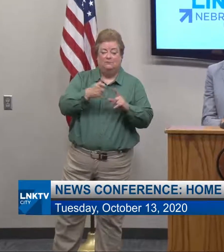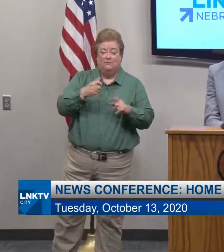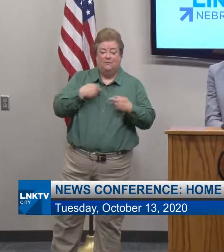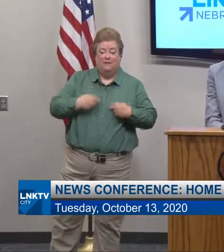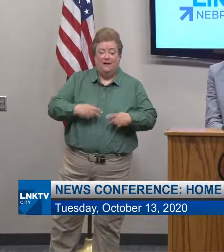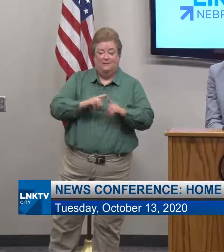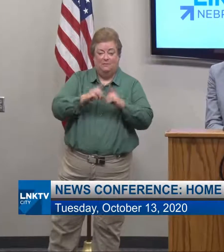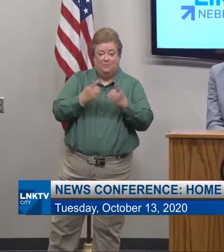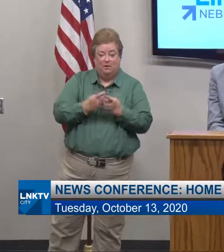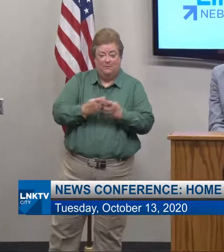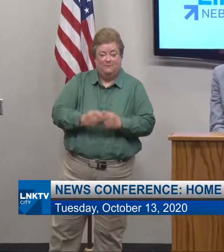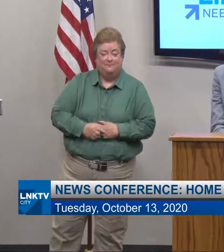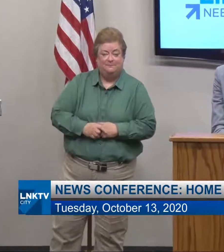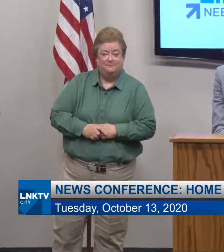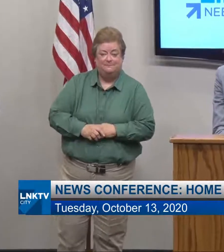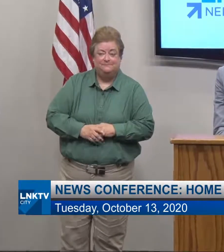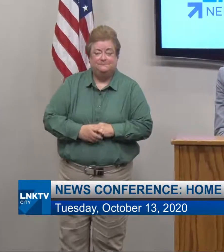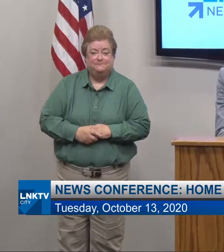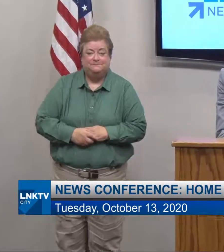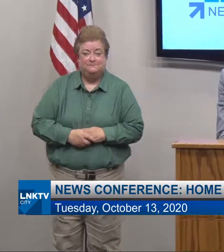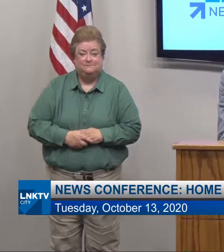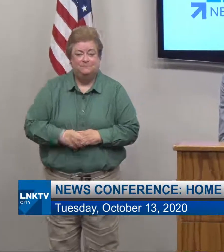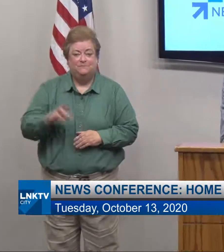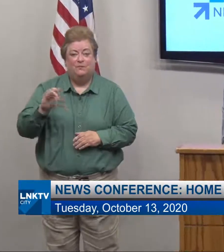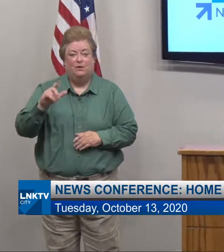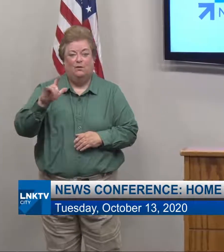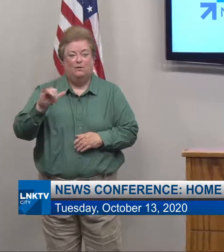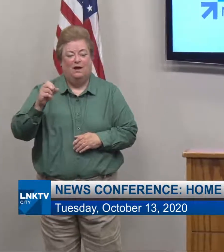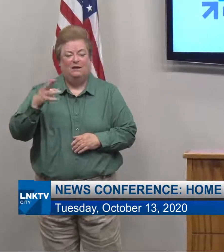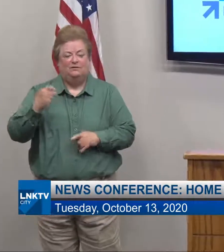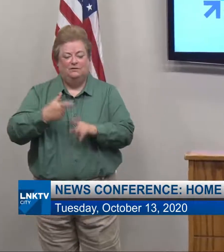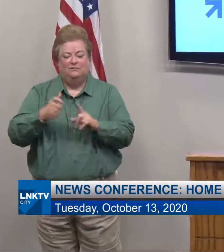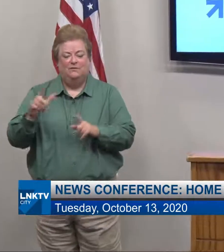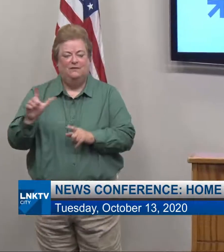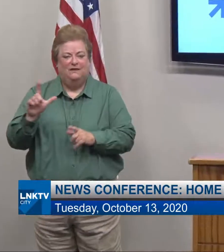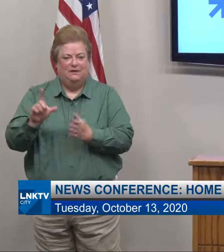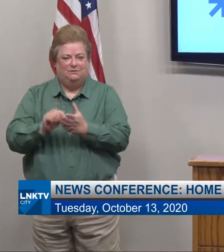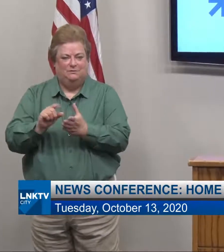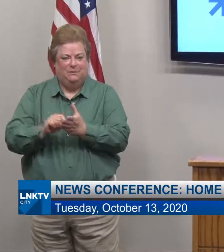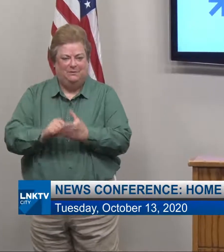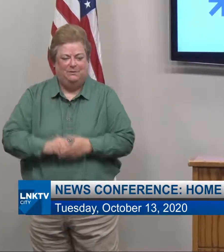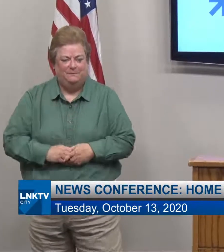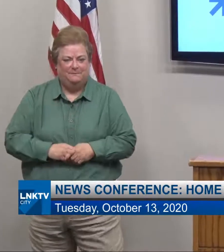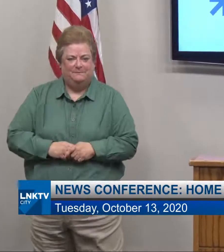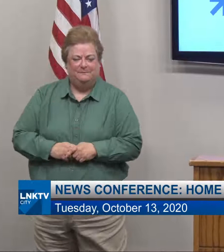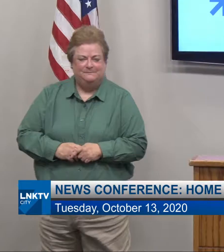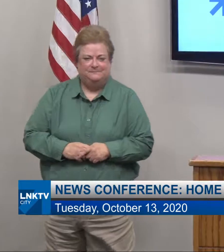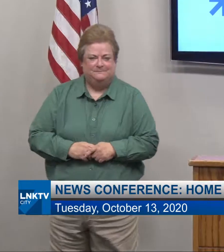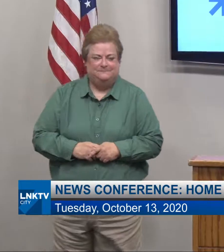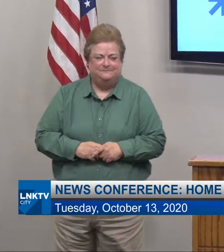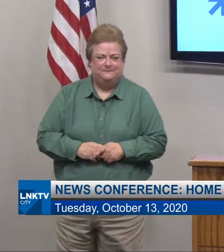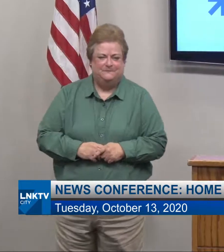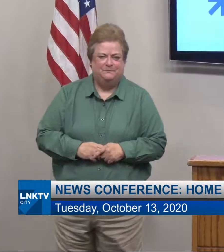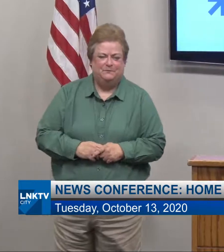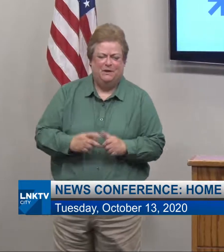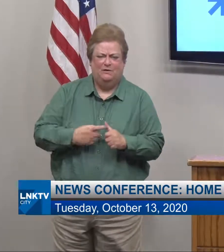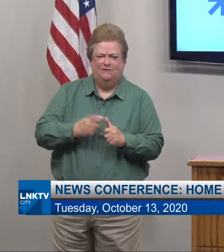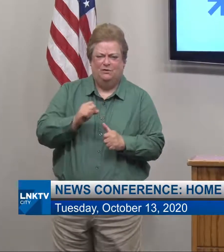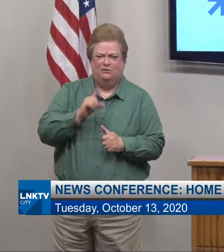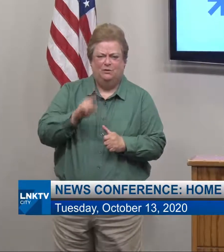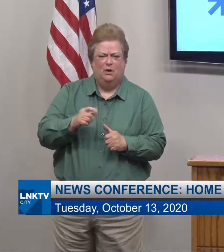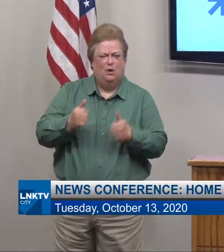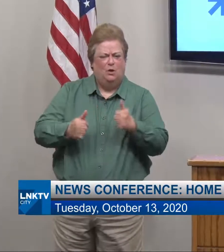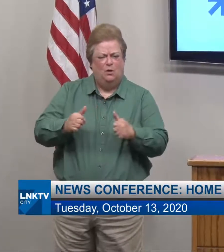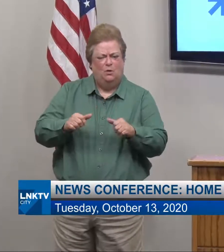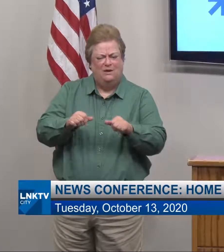in this process as well. Hi, Mayor Riley Johnson, Journal Star. Hi, Riley. Hi. First question, what area